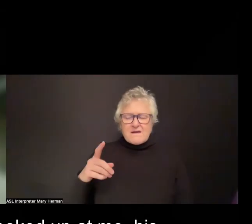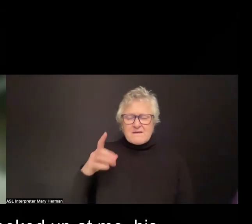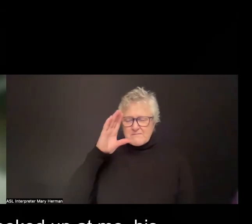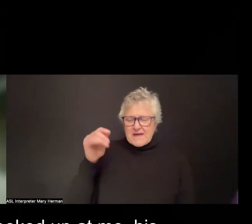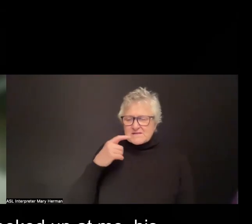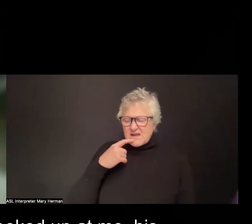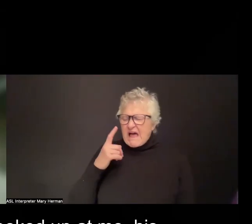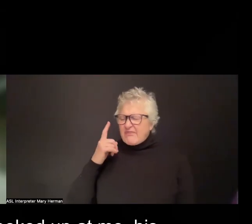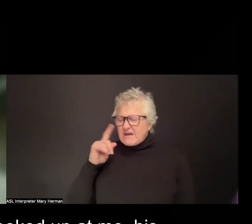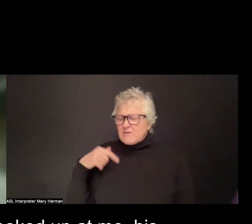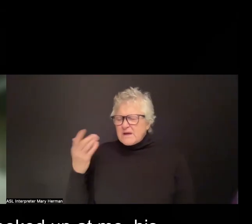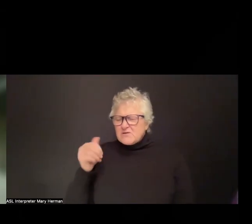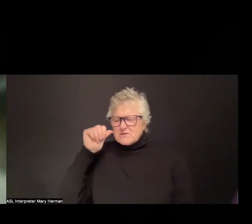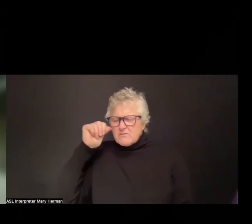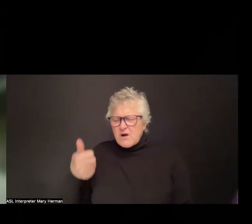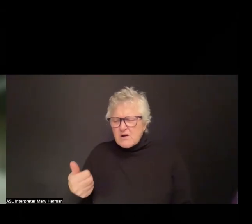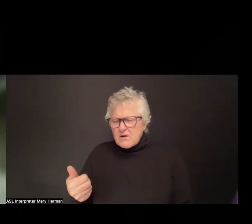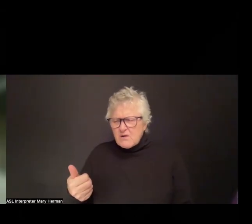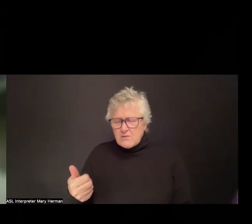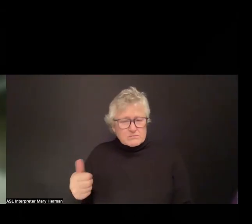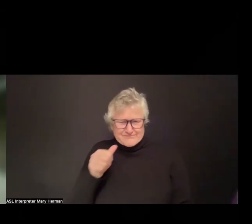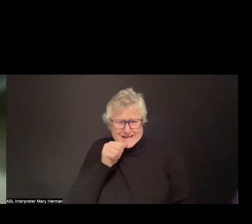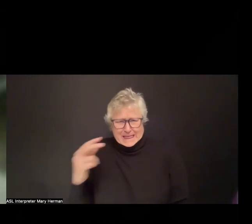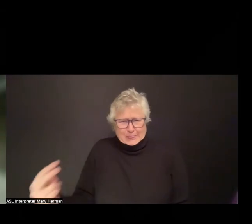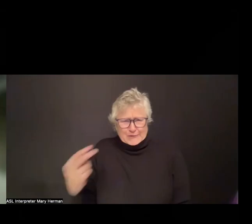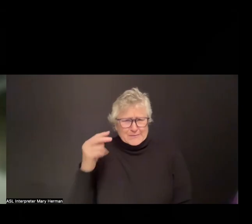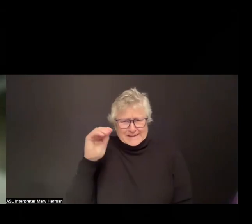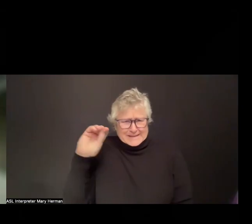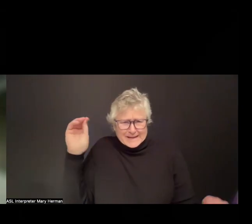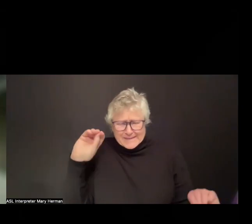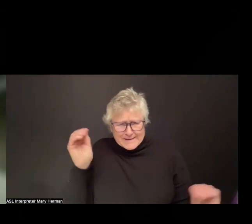face betrayed no remark or curiosity. "And all full up," he added.